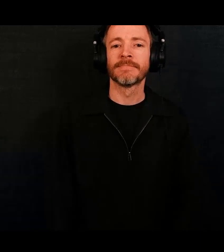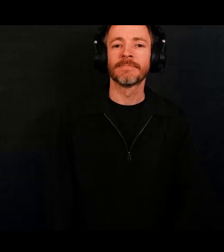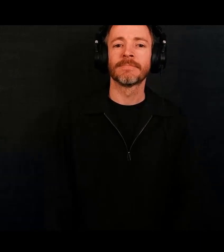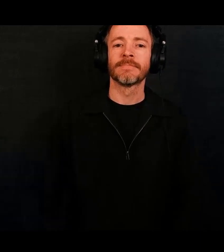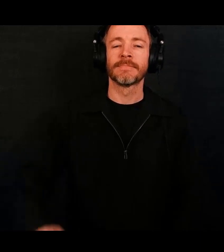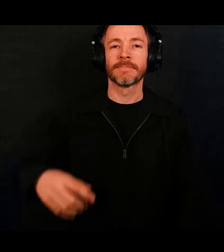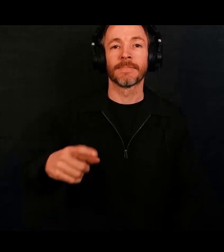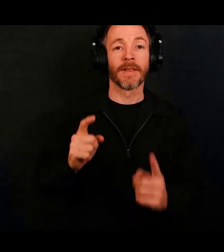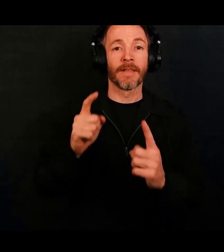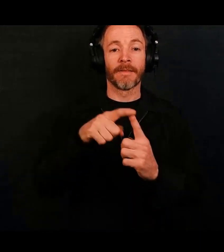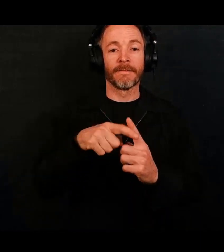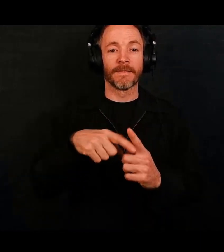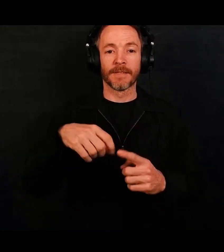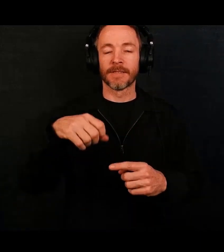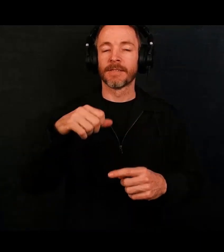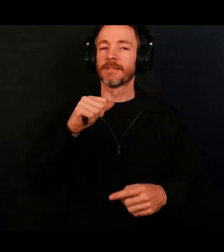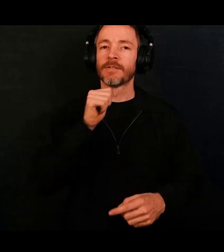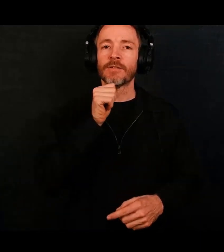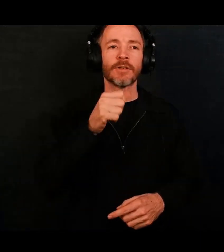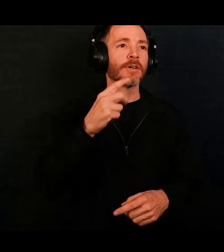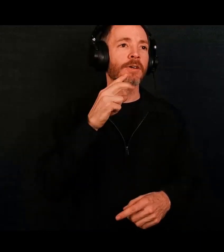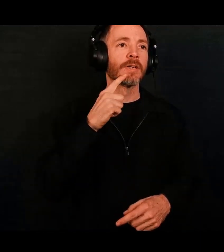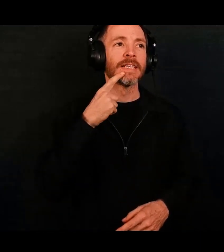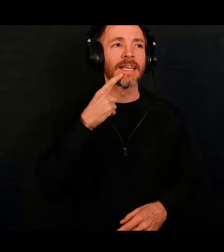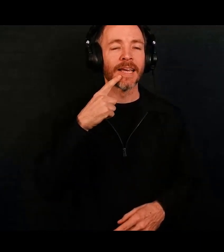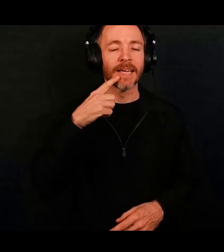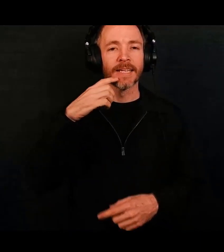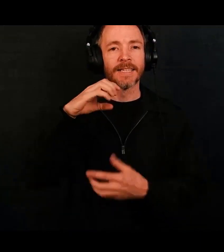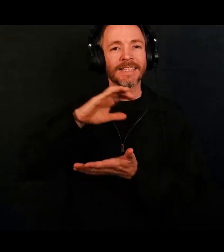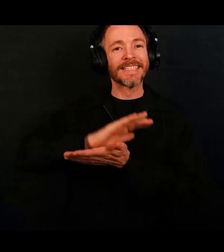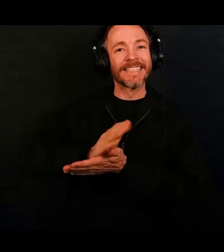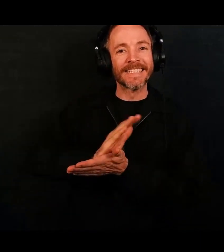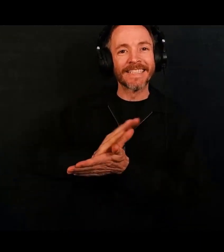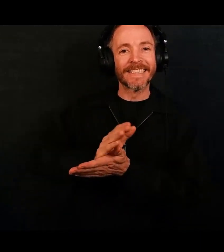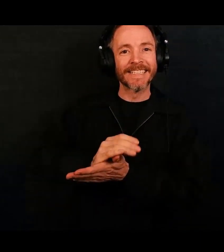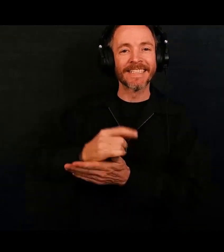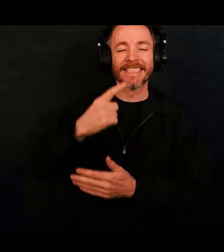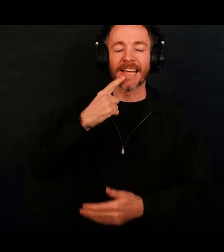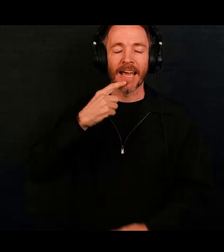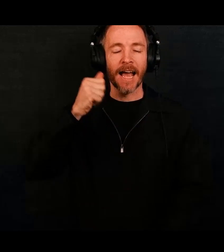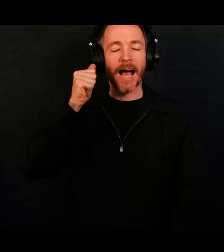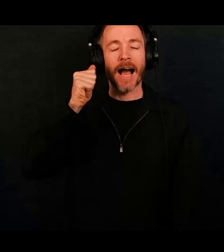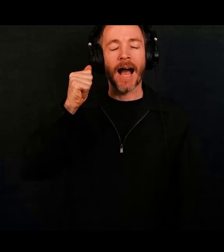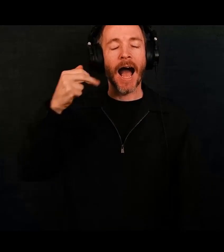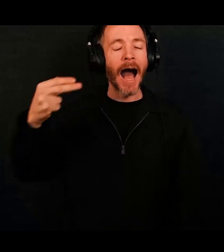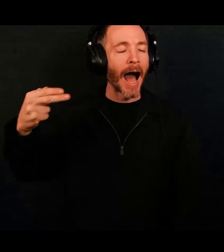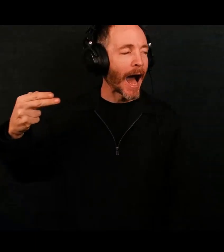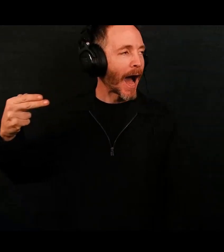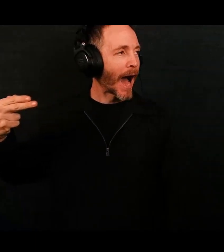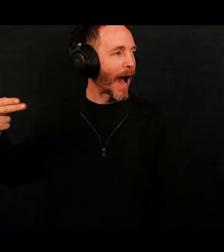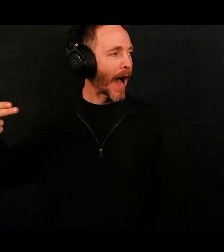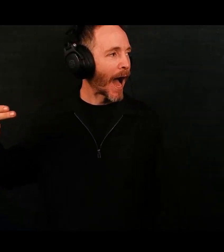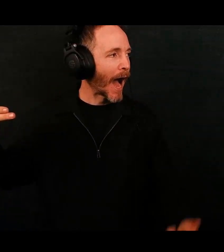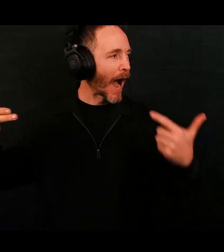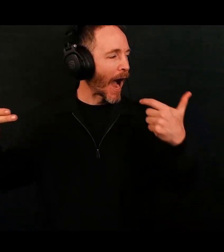And then you don't say cheese, you say ah.